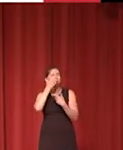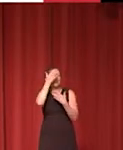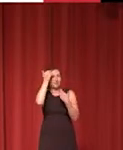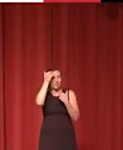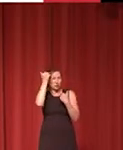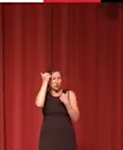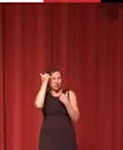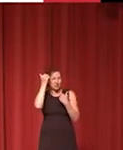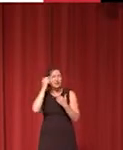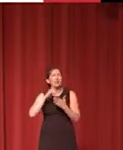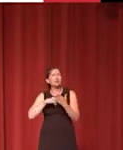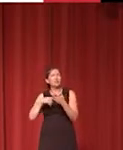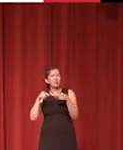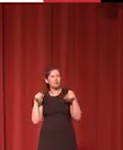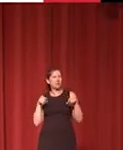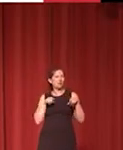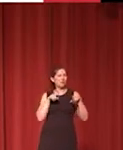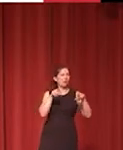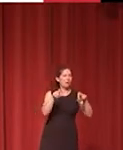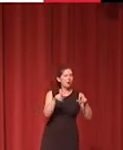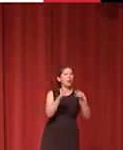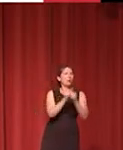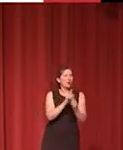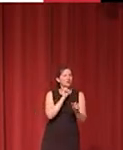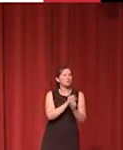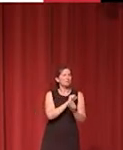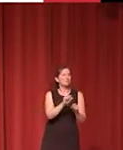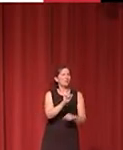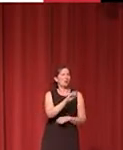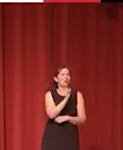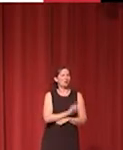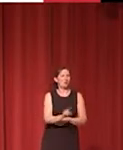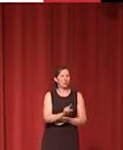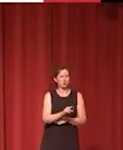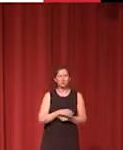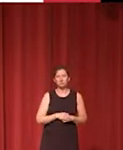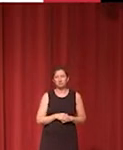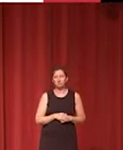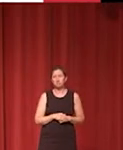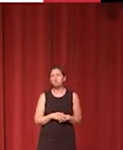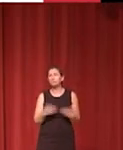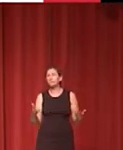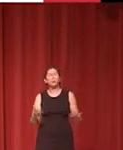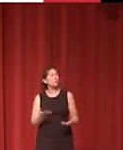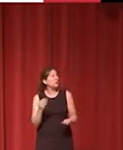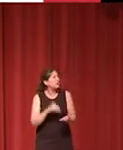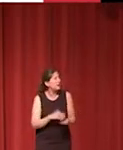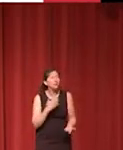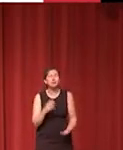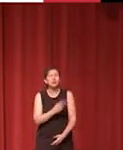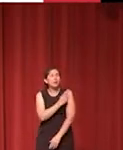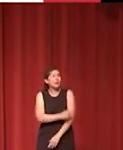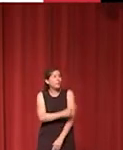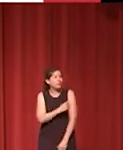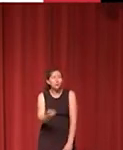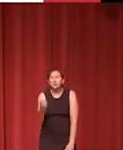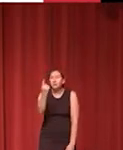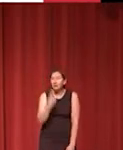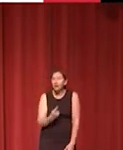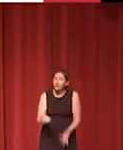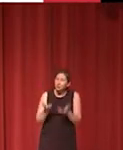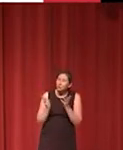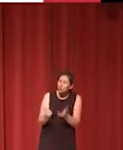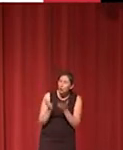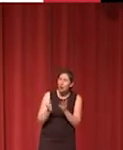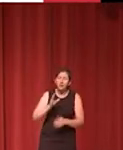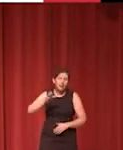changes. So in clinic, I can't really tell. I can look at a person, talk to them, hear their symptoms, and